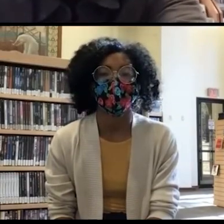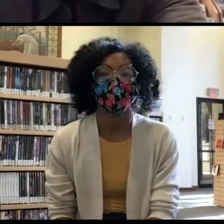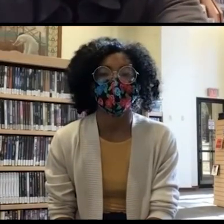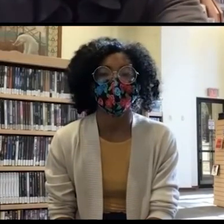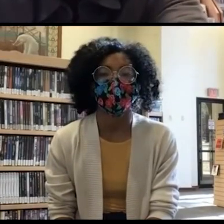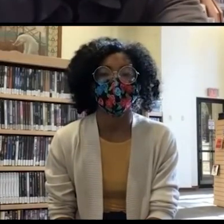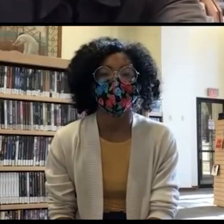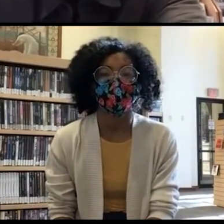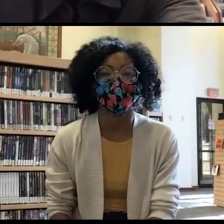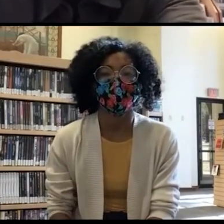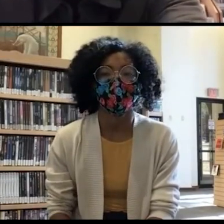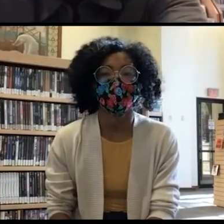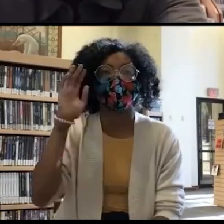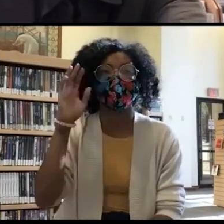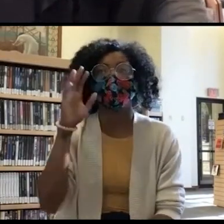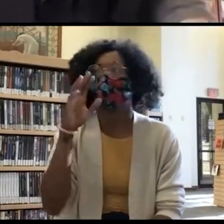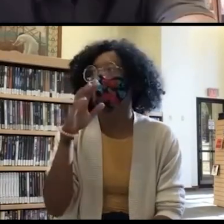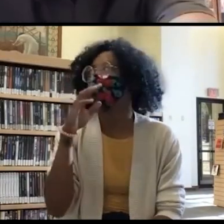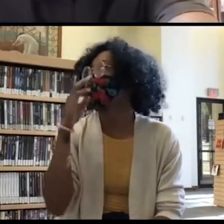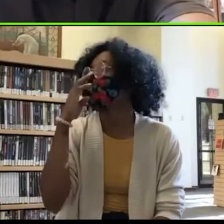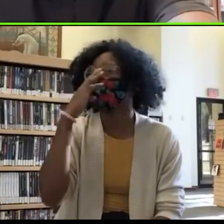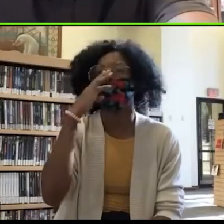we are doing our question and answers.